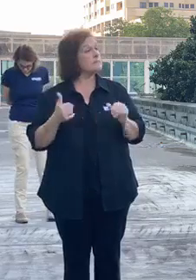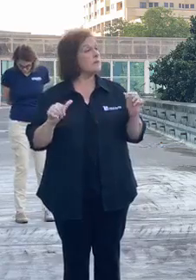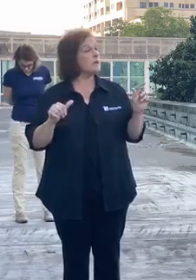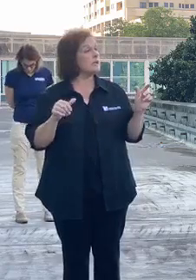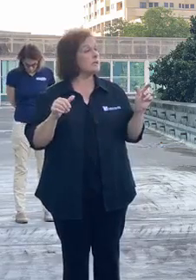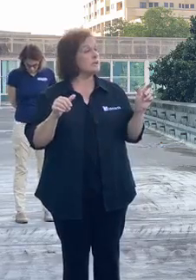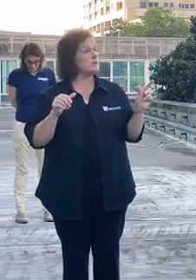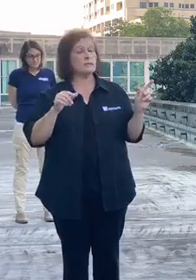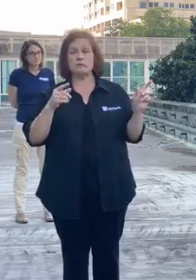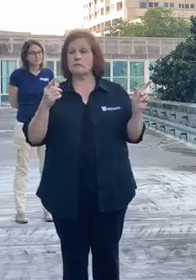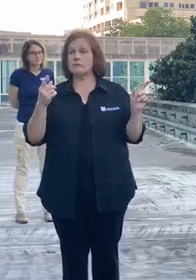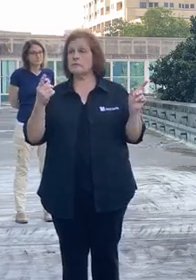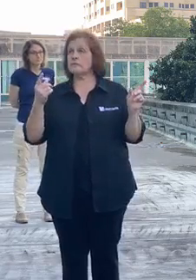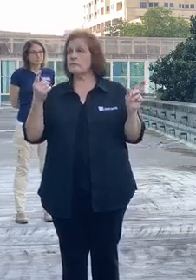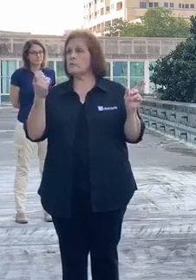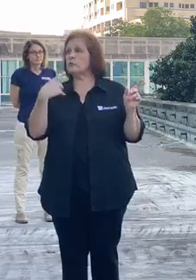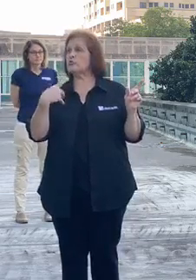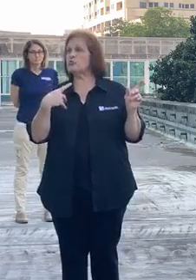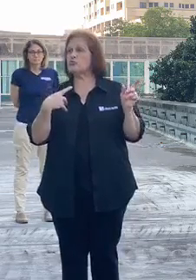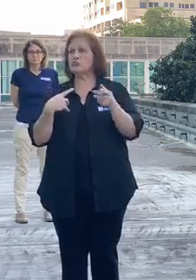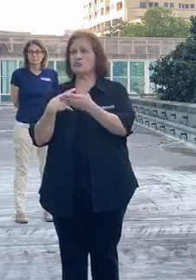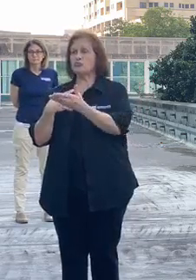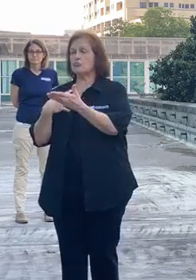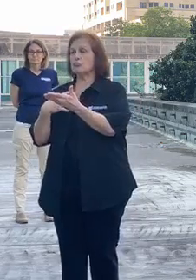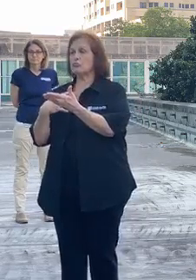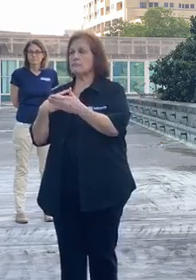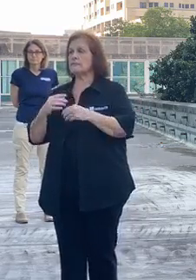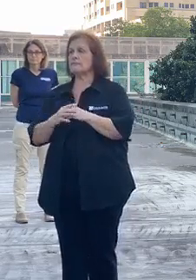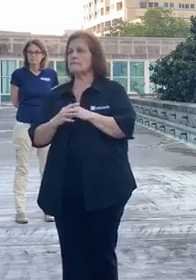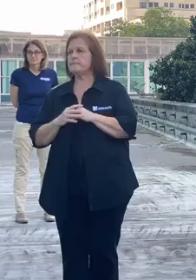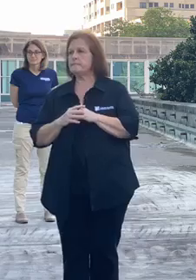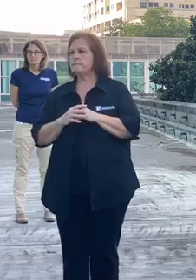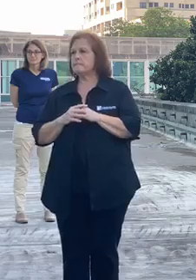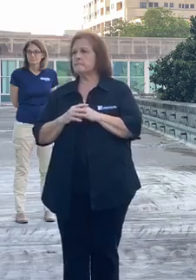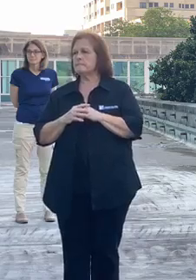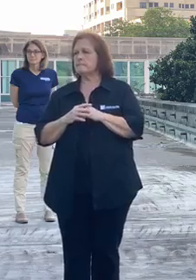questions and answers at this time. Thank you, Madam Mayor. Jambalaya News.